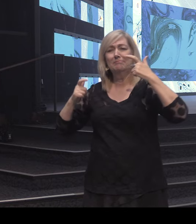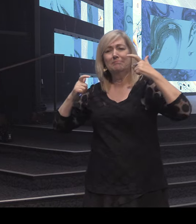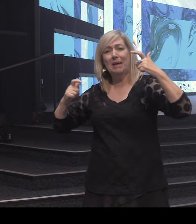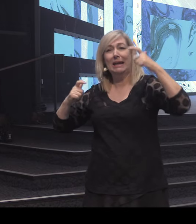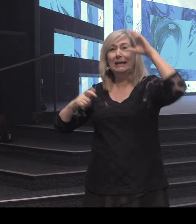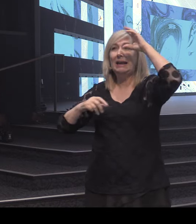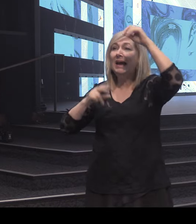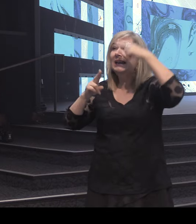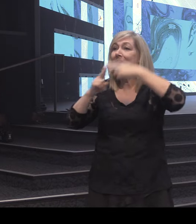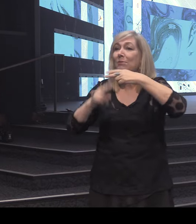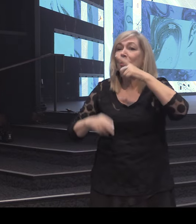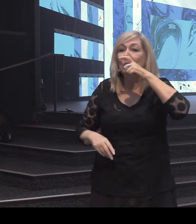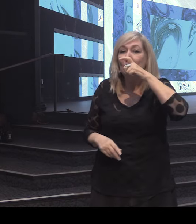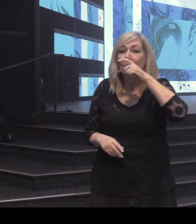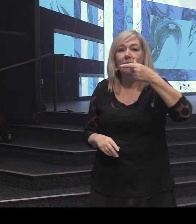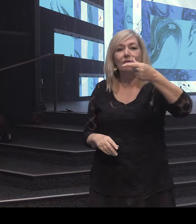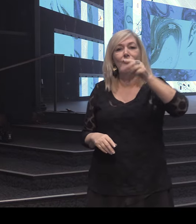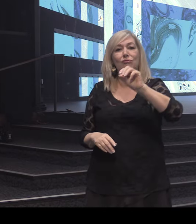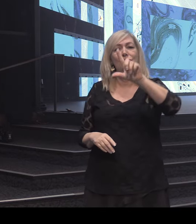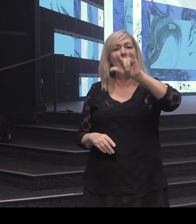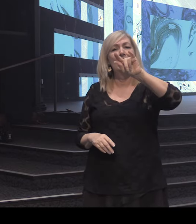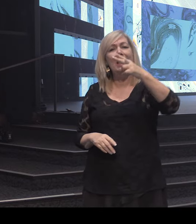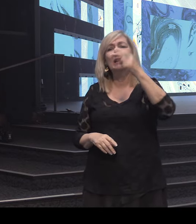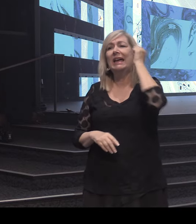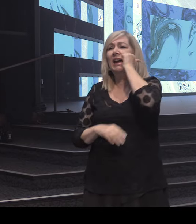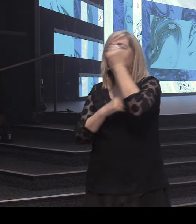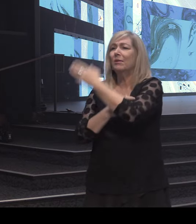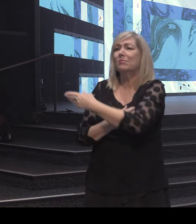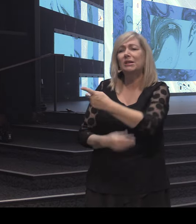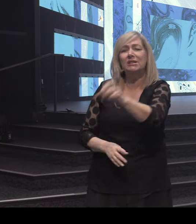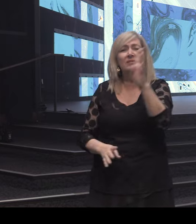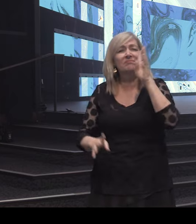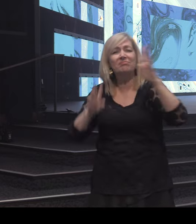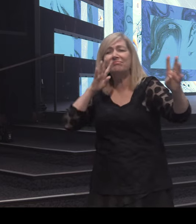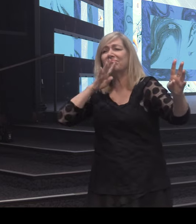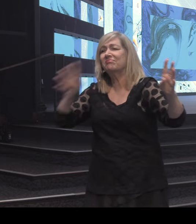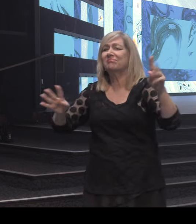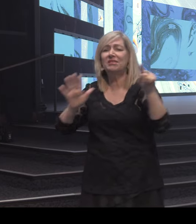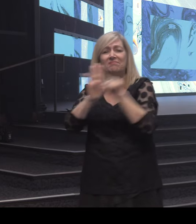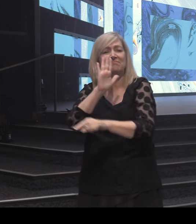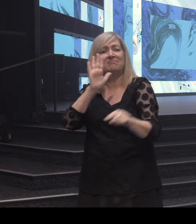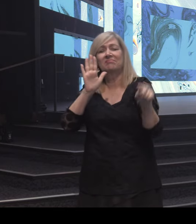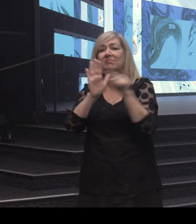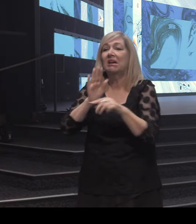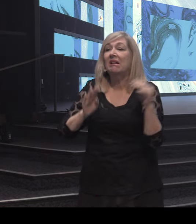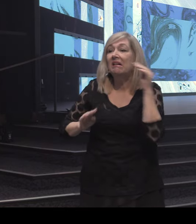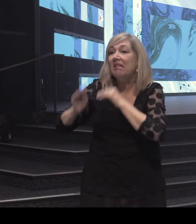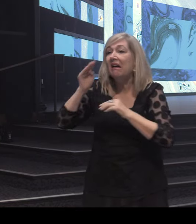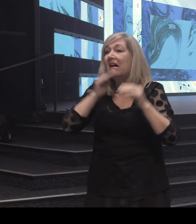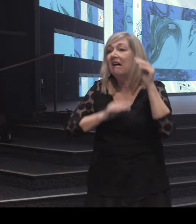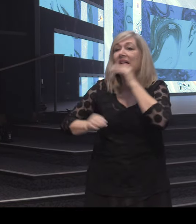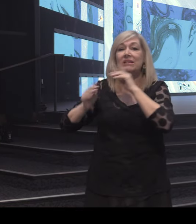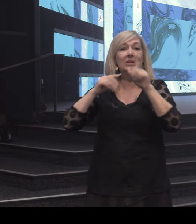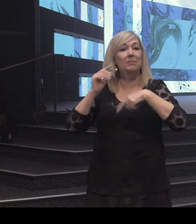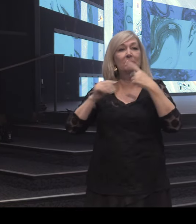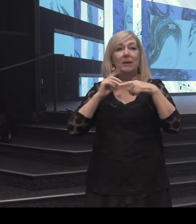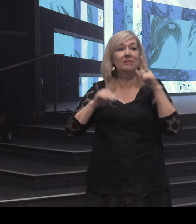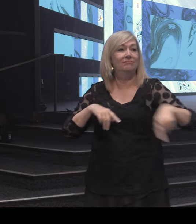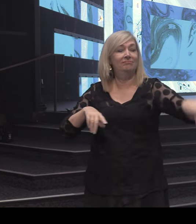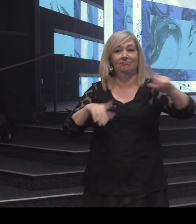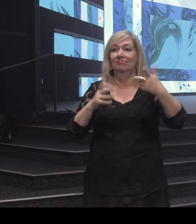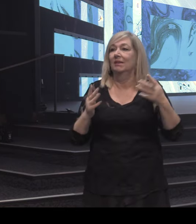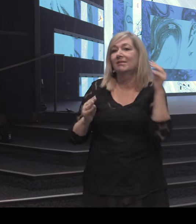Goliath, every single morning he comes out and he speaks lies and lies and lies and lies throughout the entire